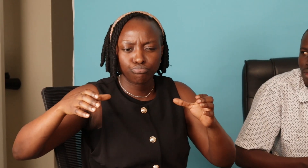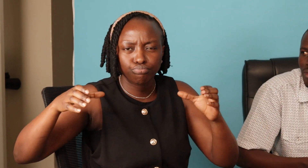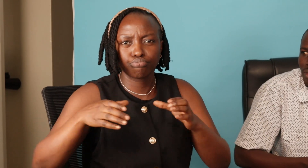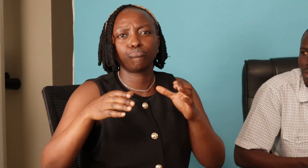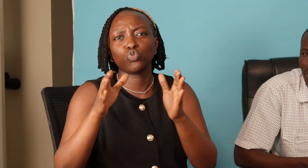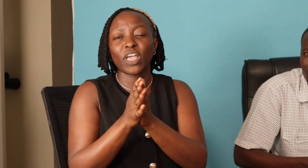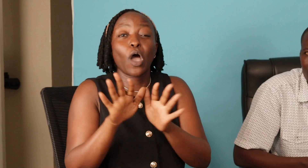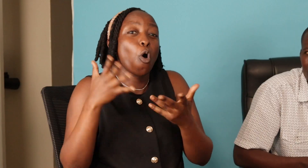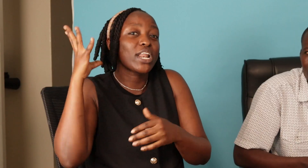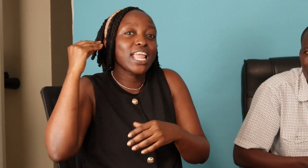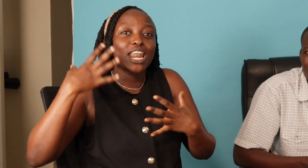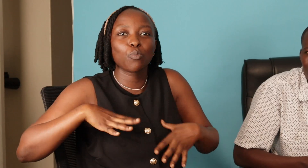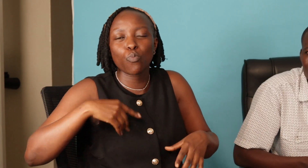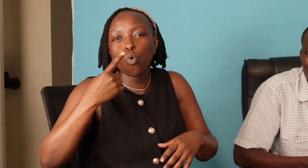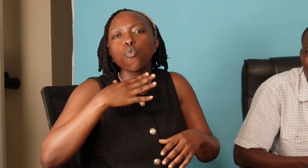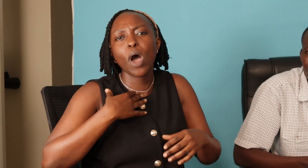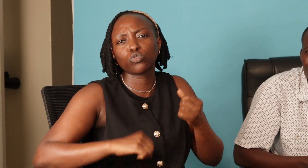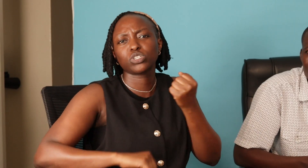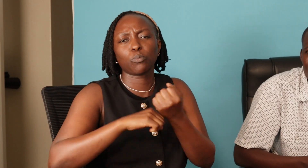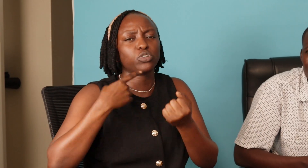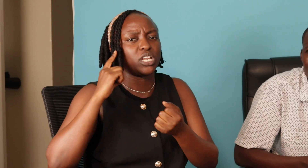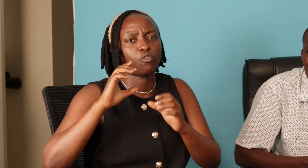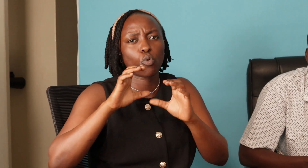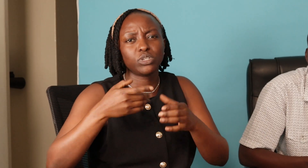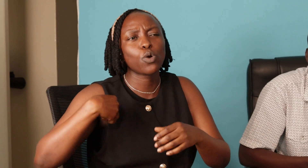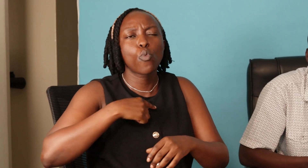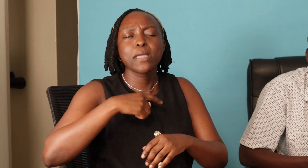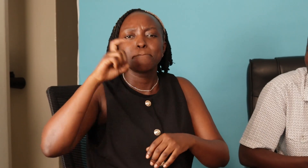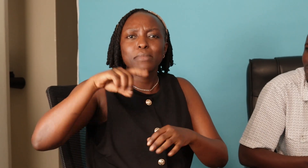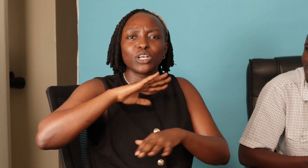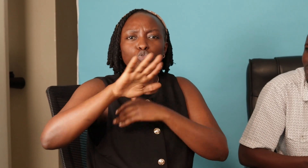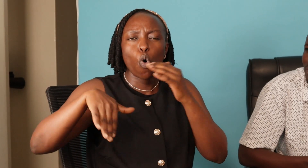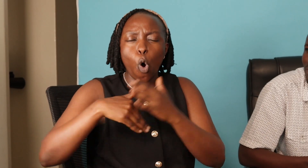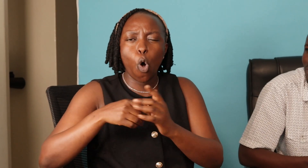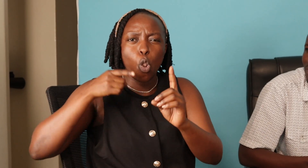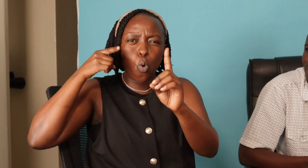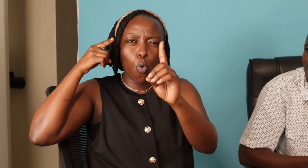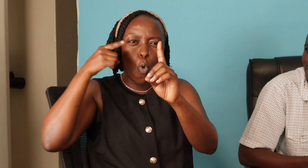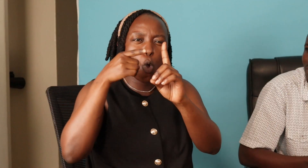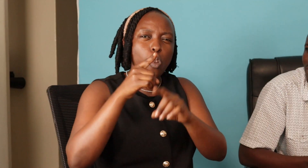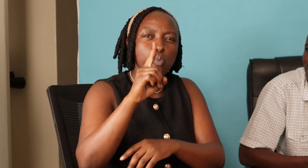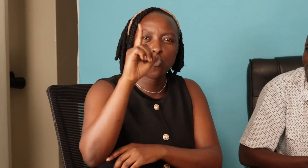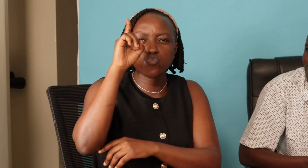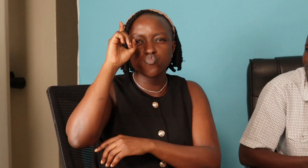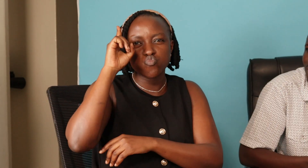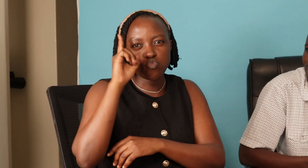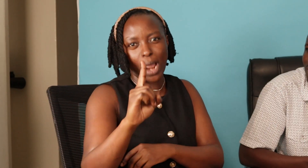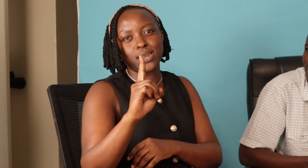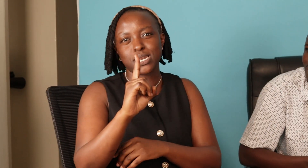deaf people, we all need to come together. Even hearing people who want to support the deaf community, we all must have